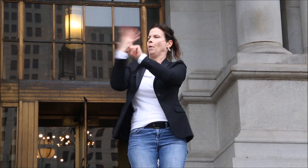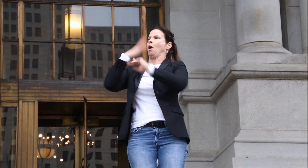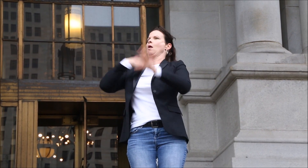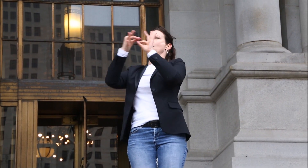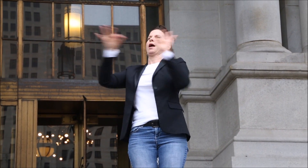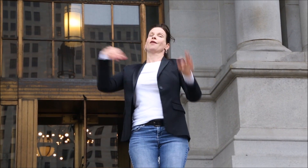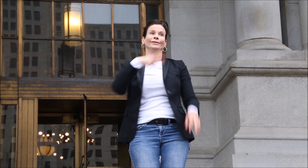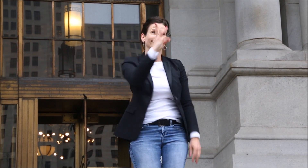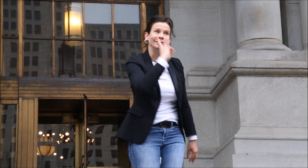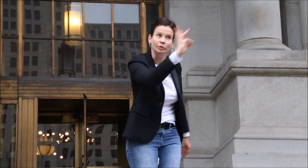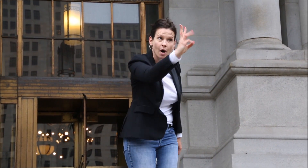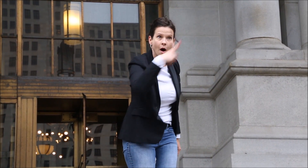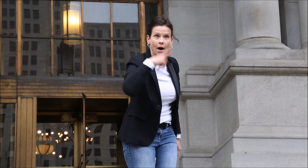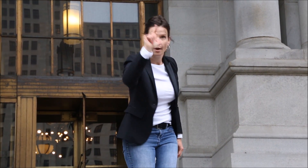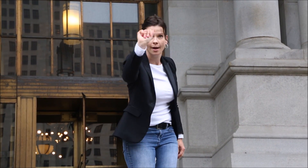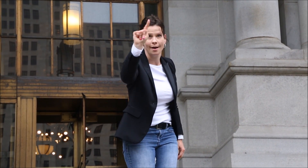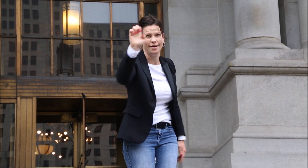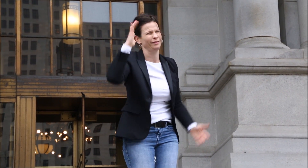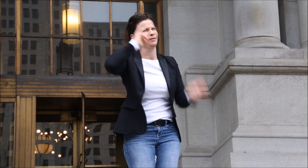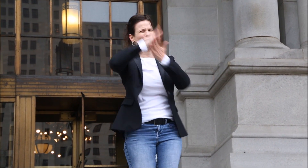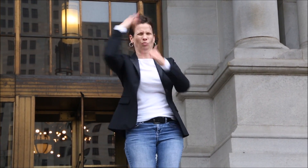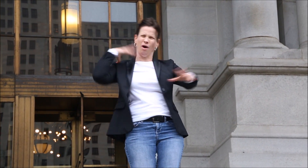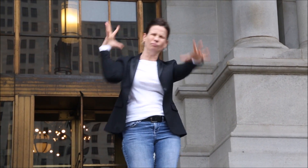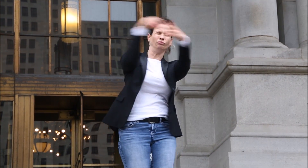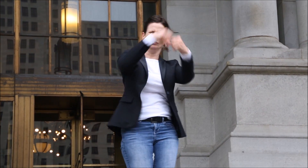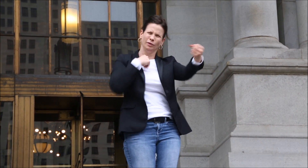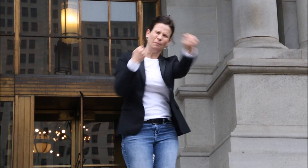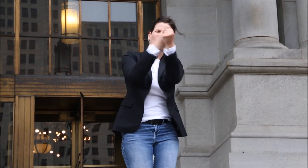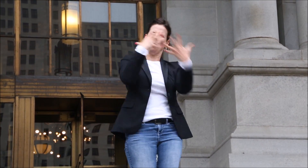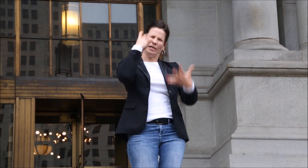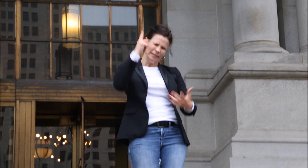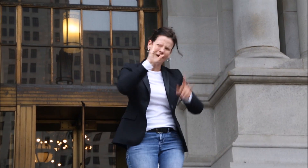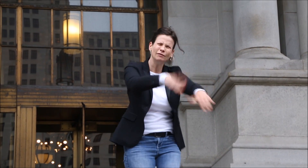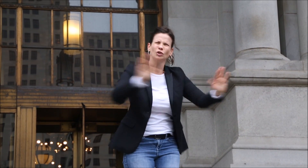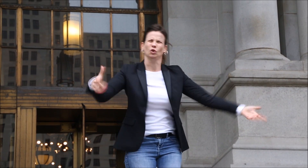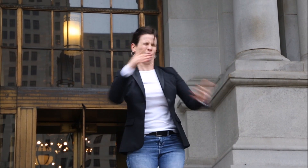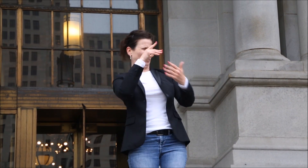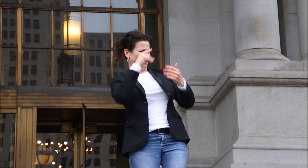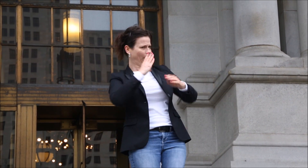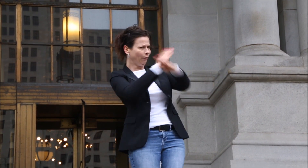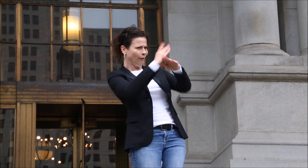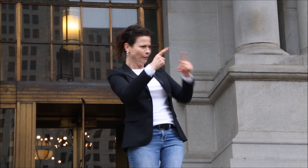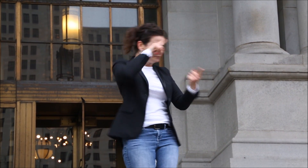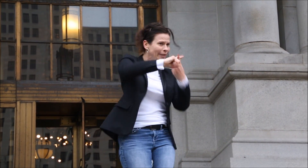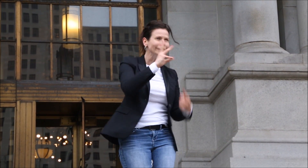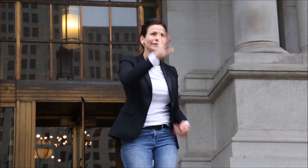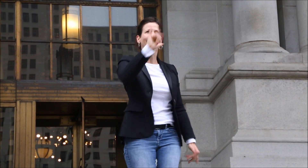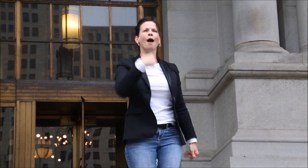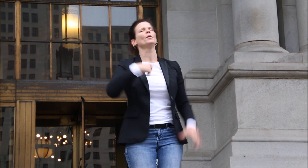to the House, to everyone in the legislative office right above us. They can look down and see.